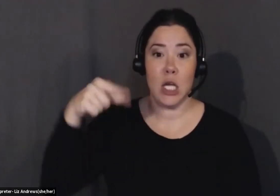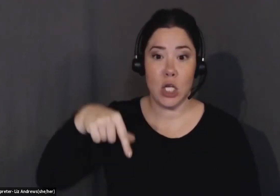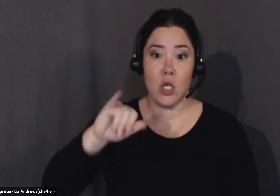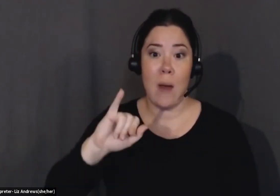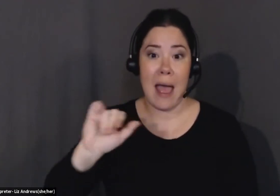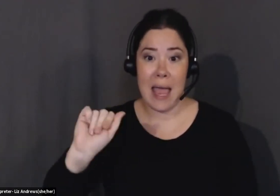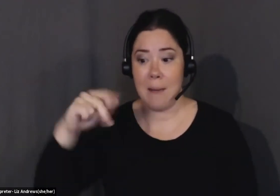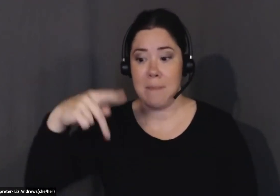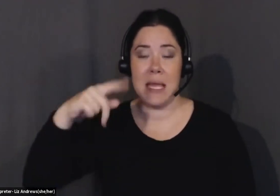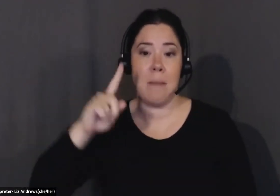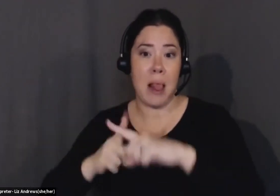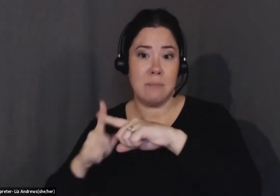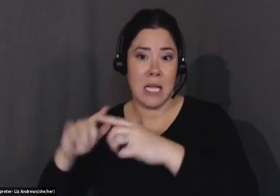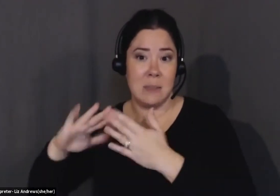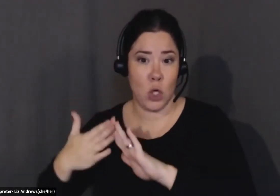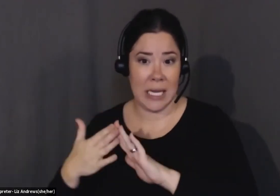community.